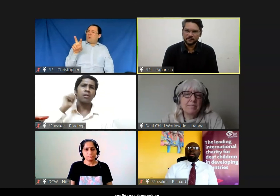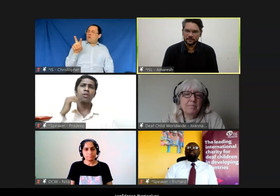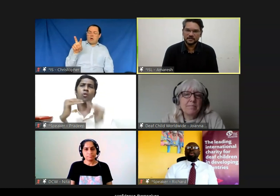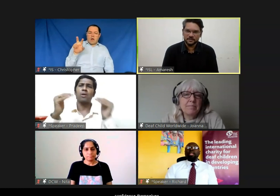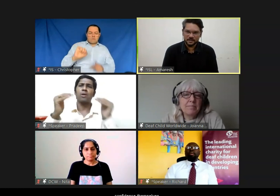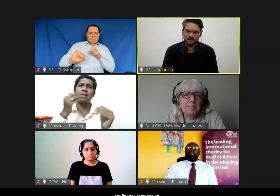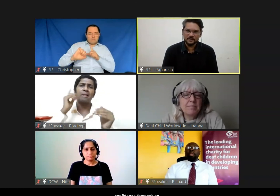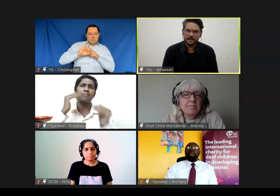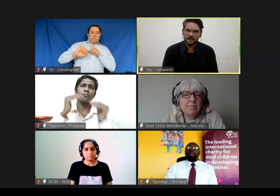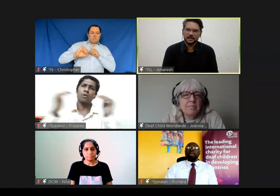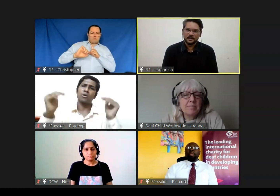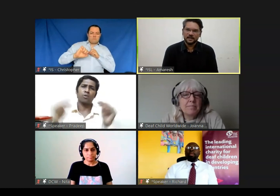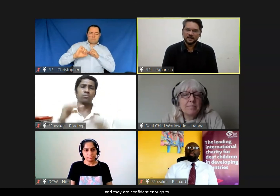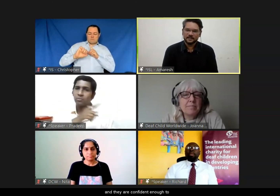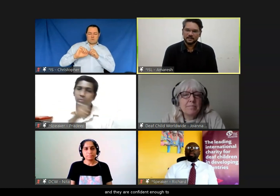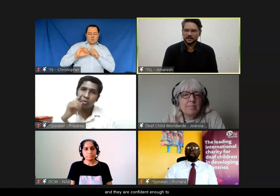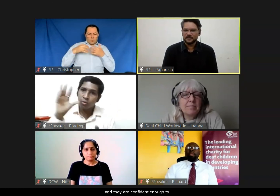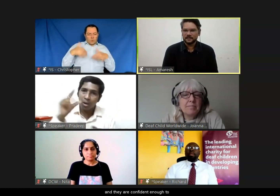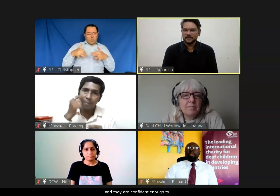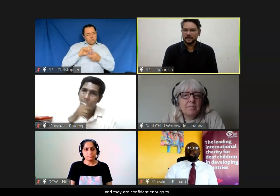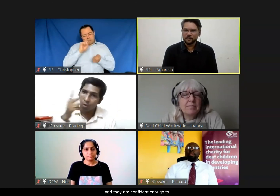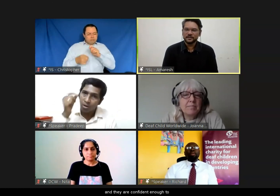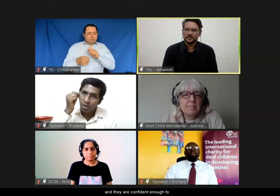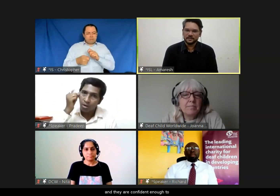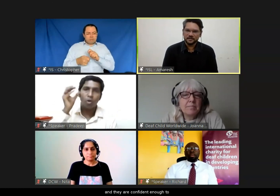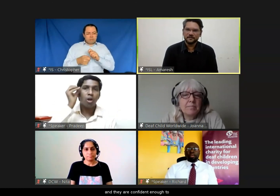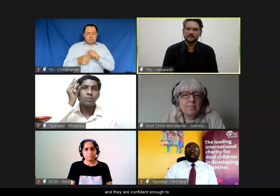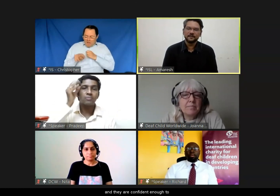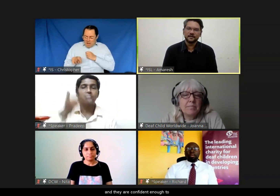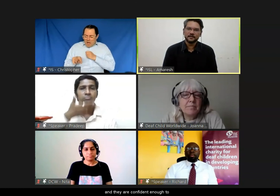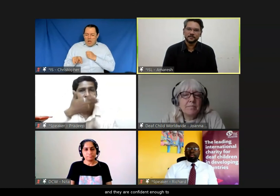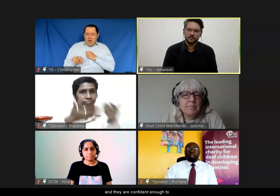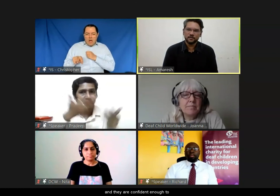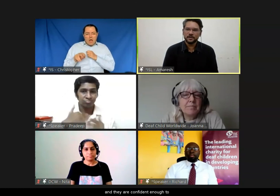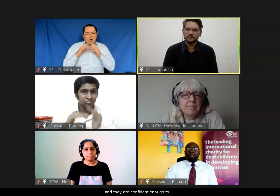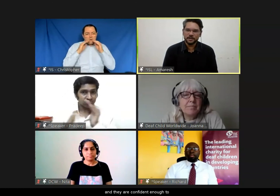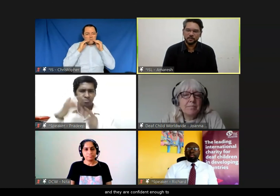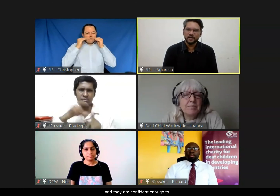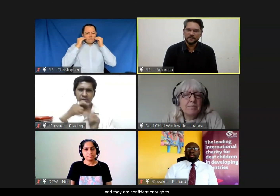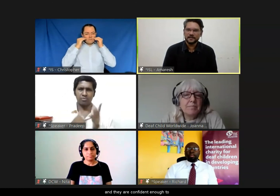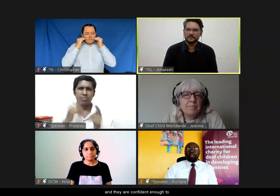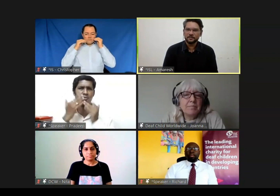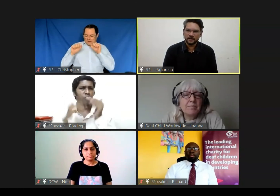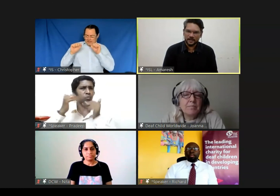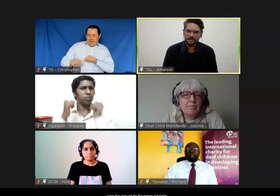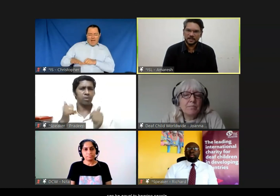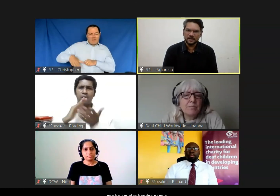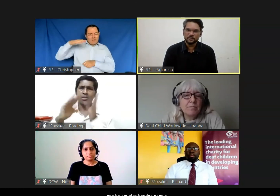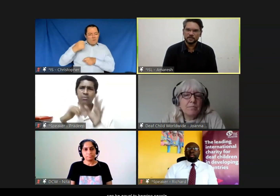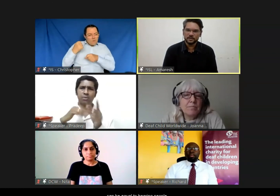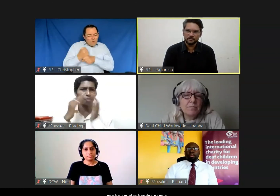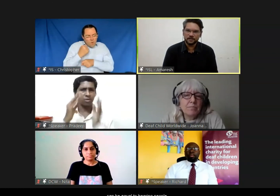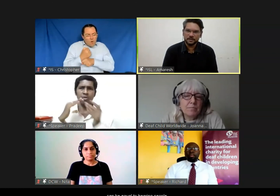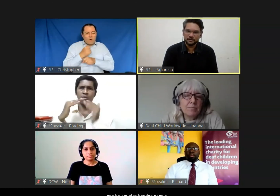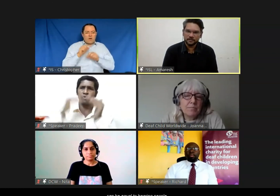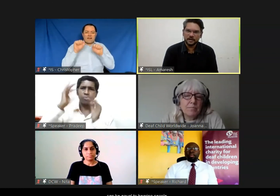their confidence themselves. And they are confident enough to know and be aware that deaf people can be